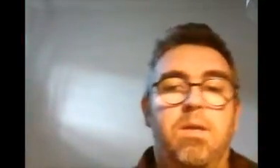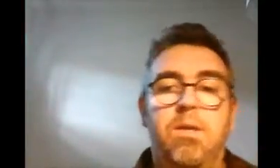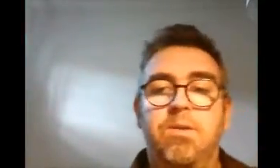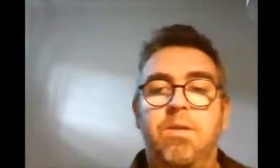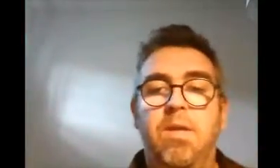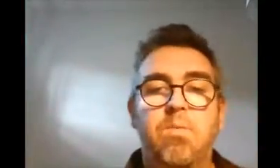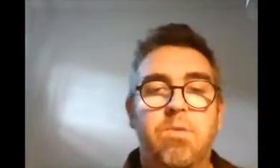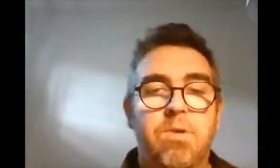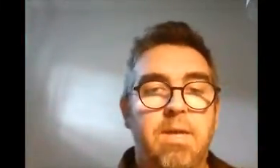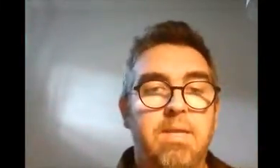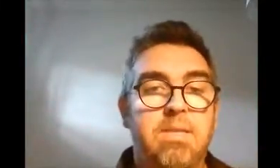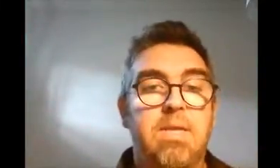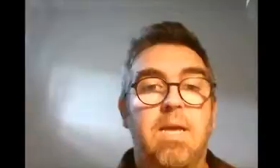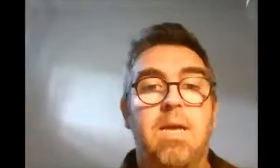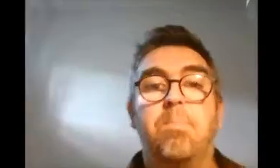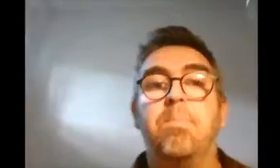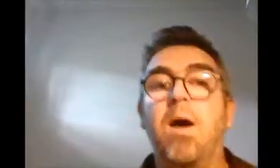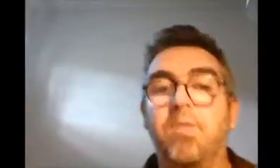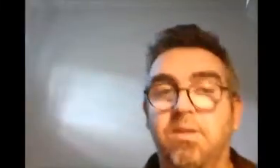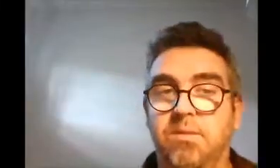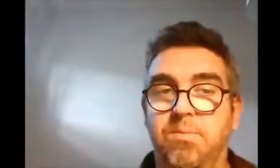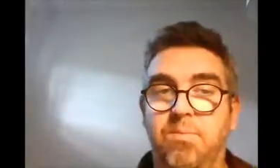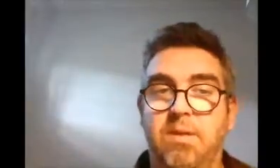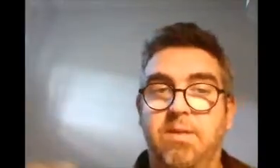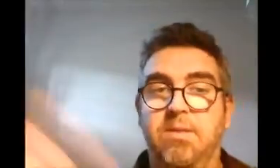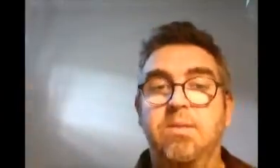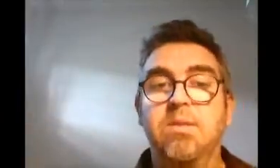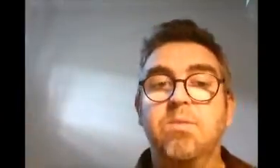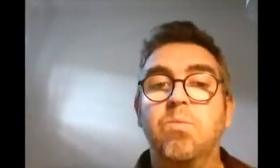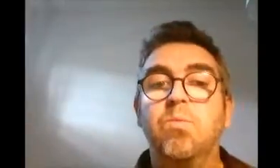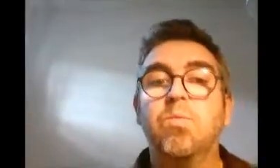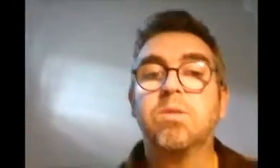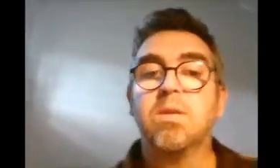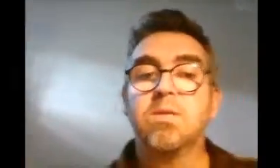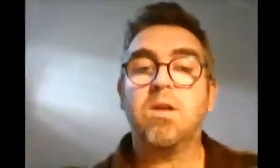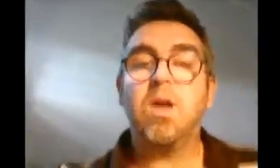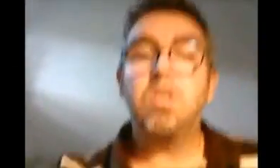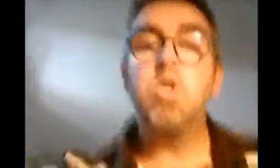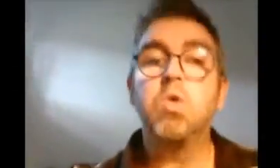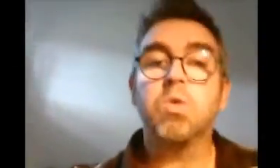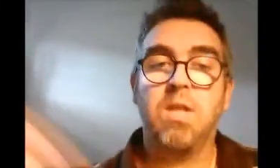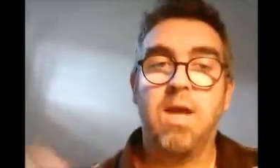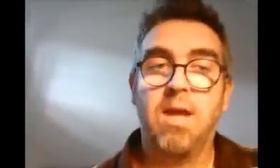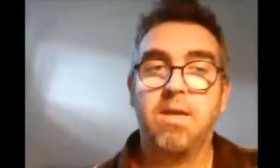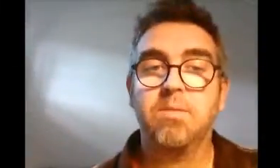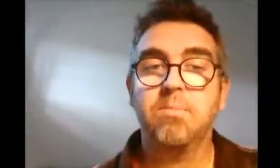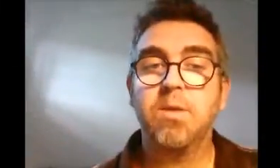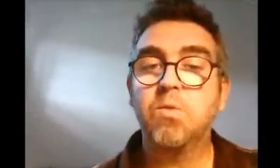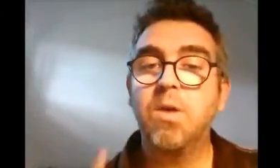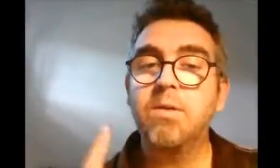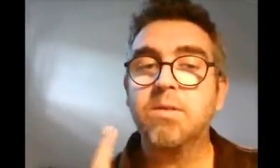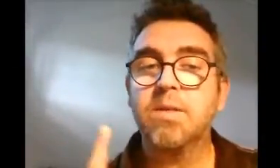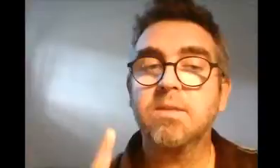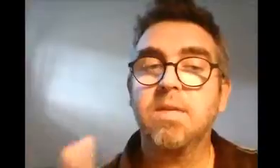Here the keyword is apparent brightness. This is what a star looks like. But we are interested in